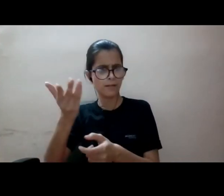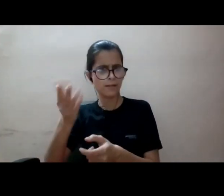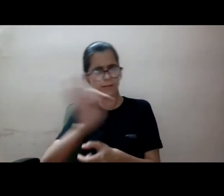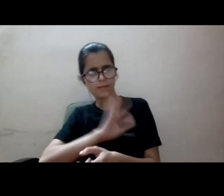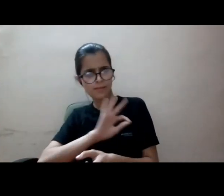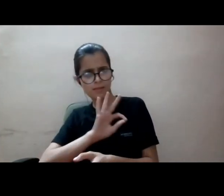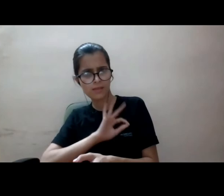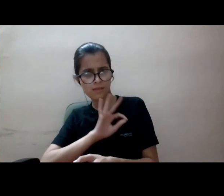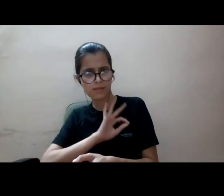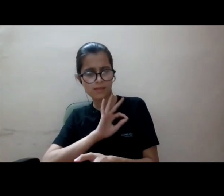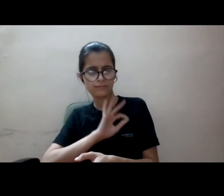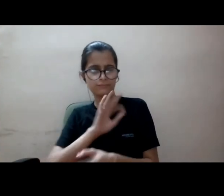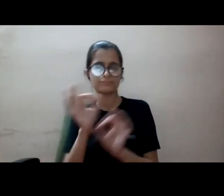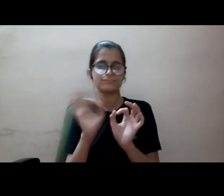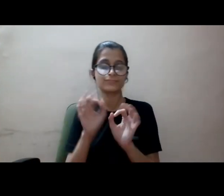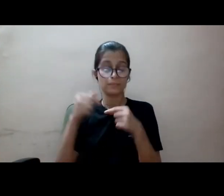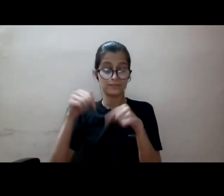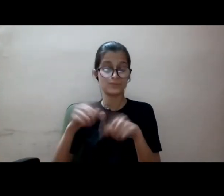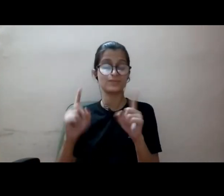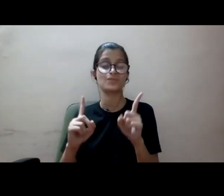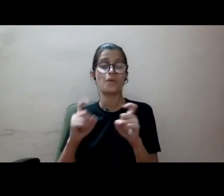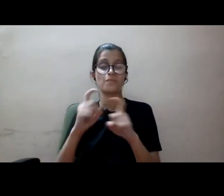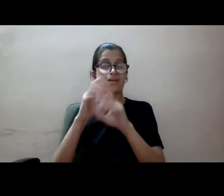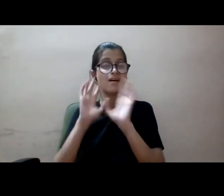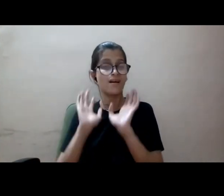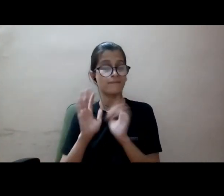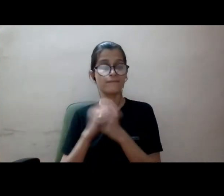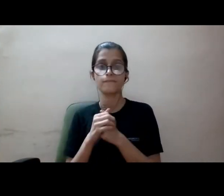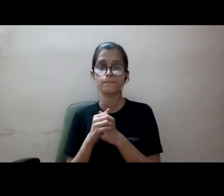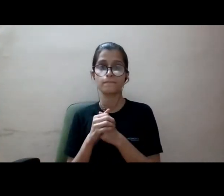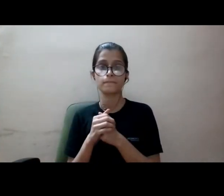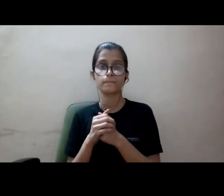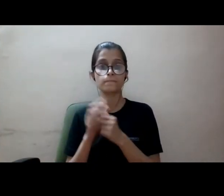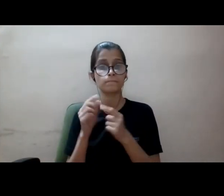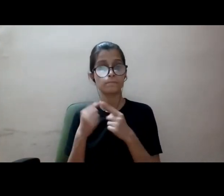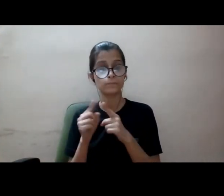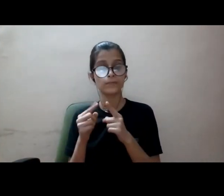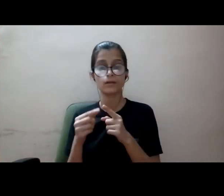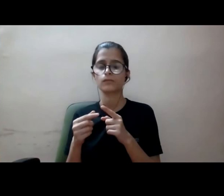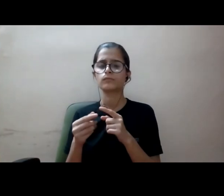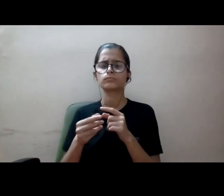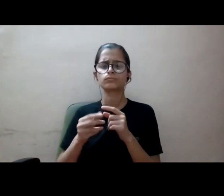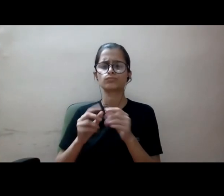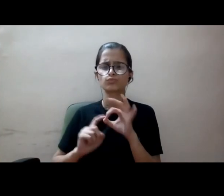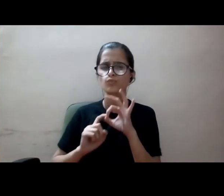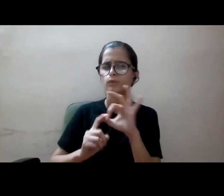and that their days are complicated, then, you know, the larger question is,